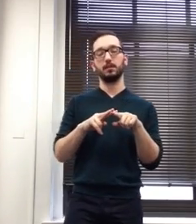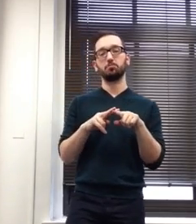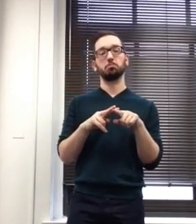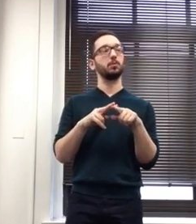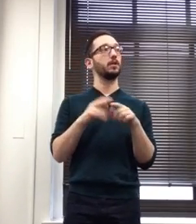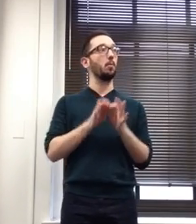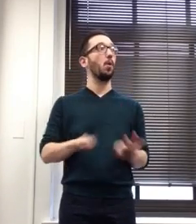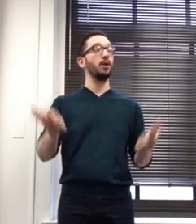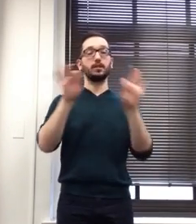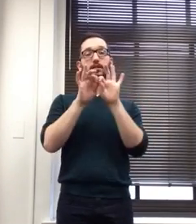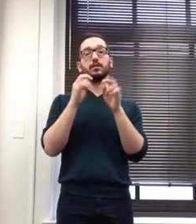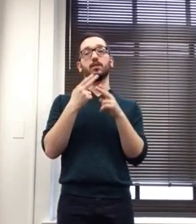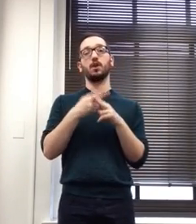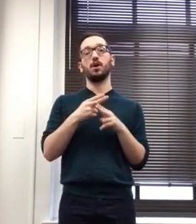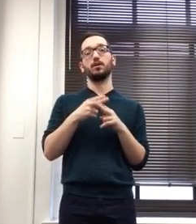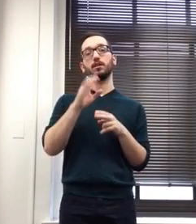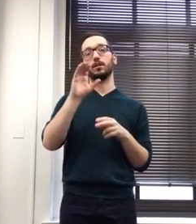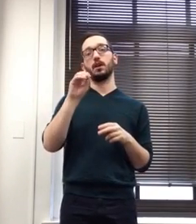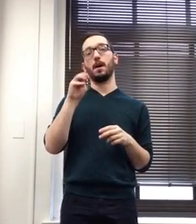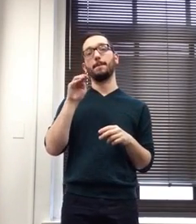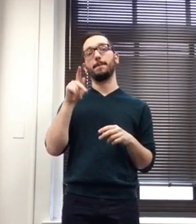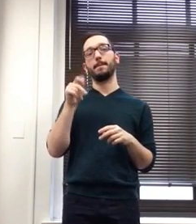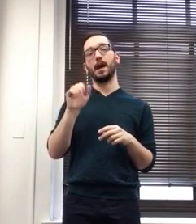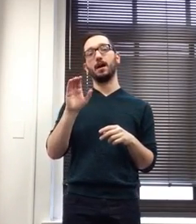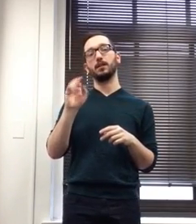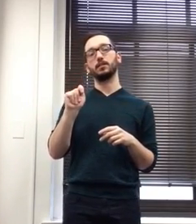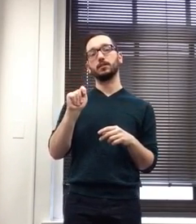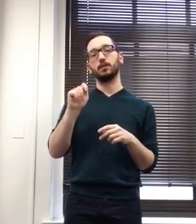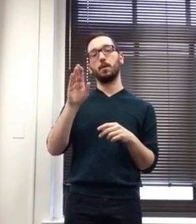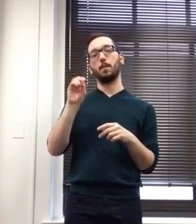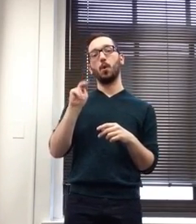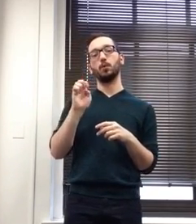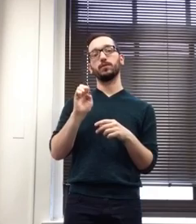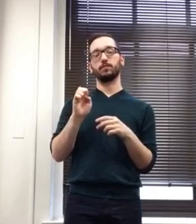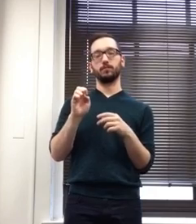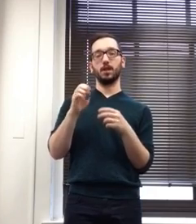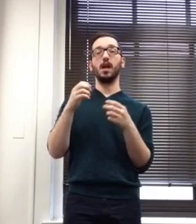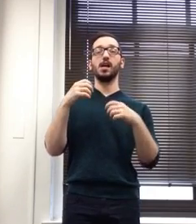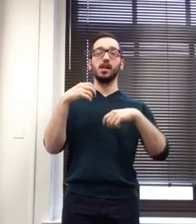compact bone. Compact bone. Take a guess. What do you think is going to be found in a compact bone? You've already